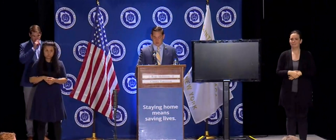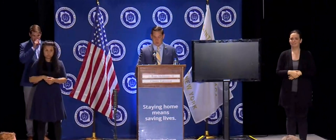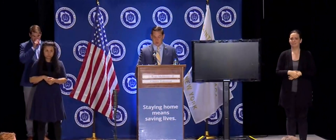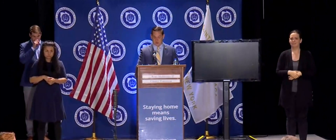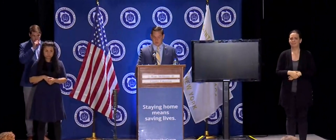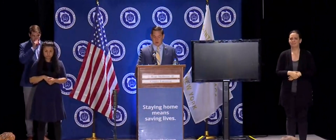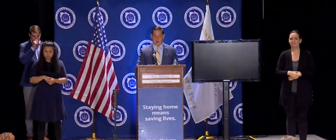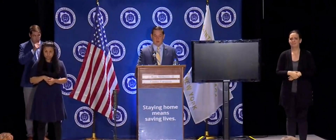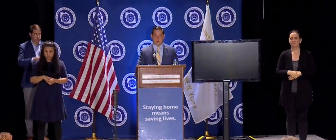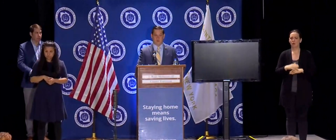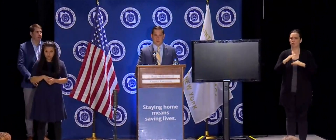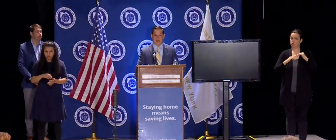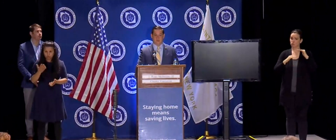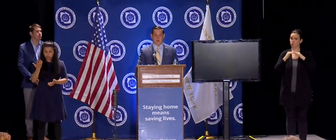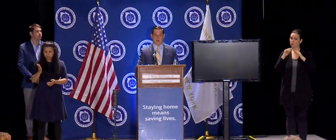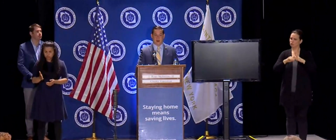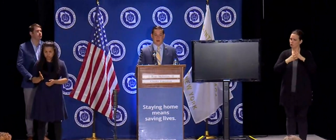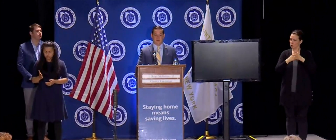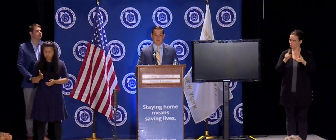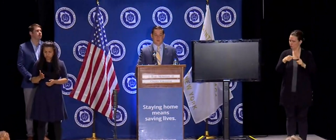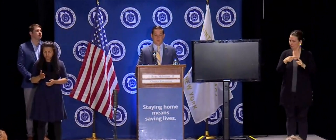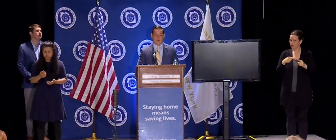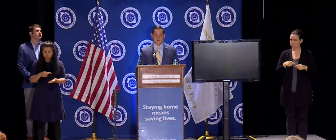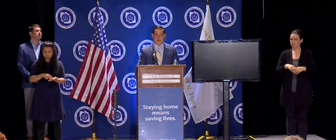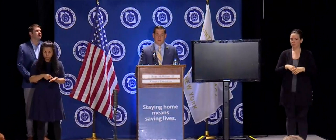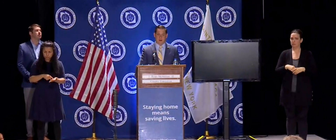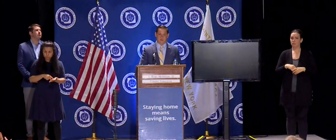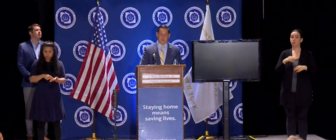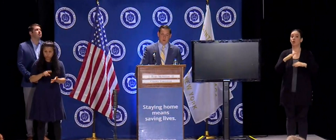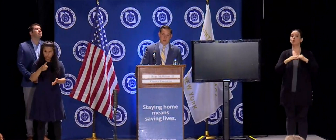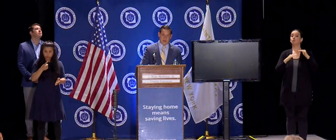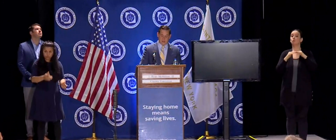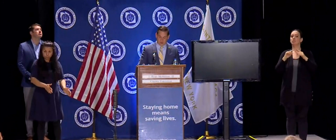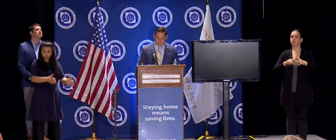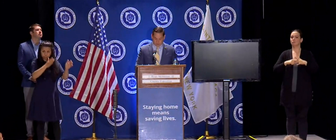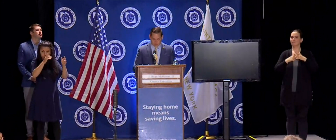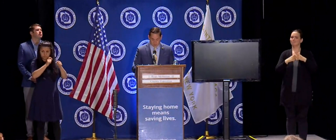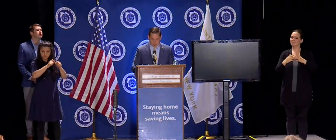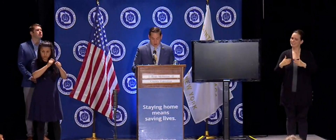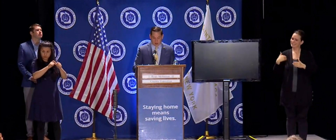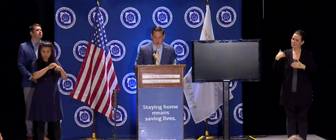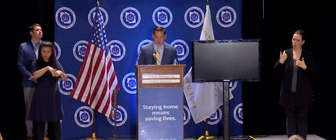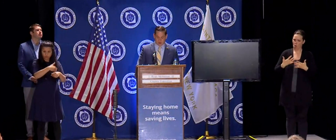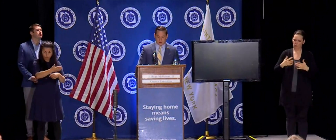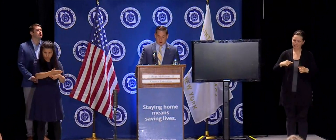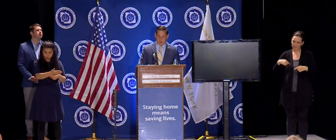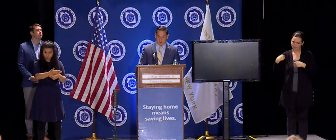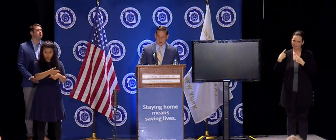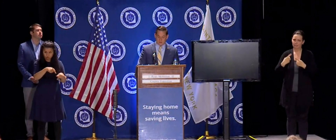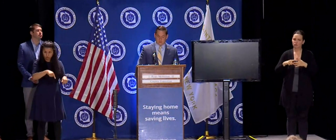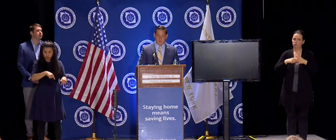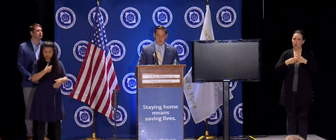Yeah, construction's starting. It has been going on for a period of time. Now it's going into high gear.